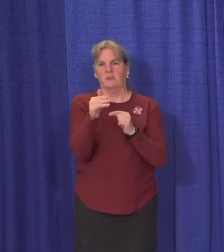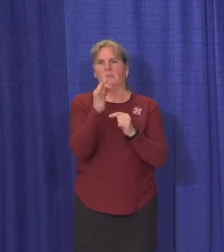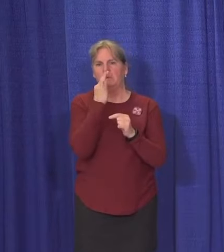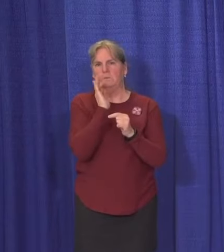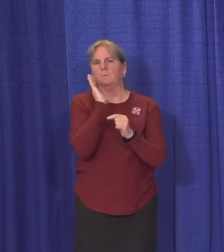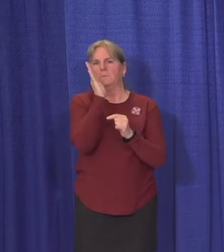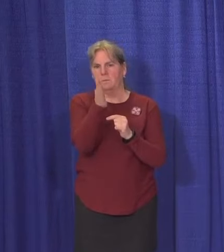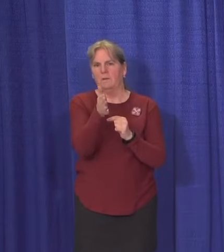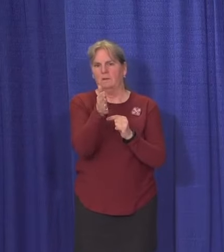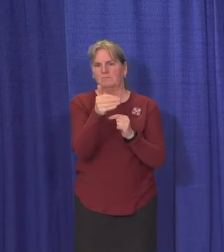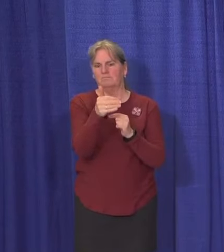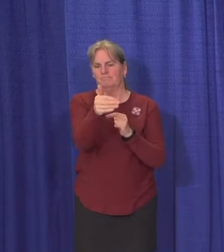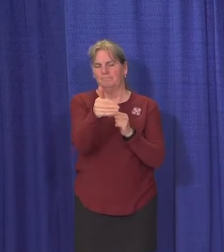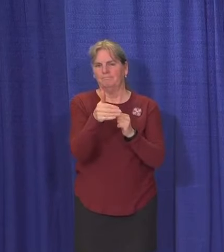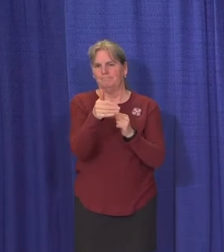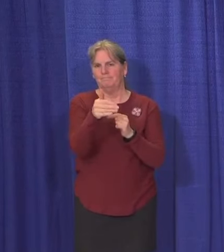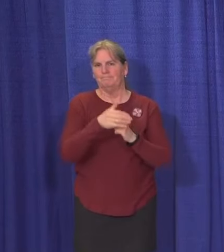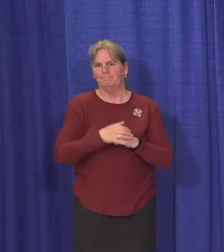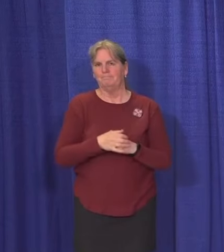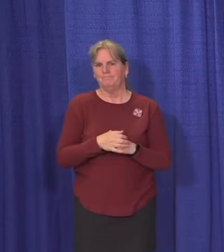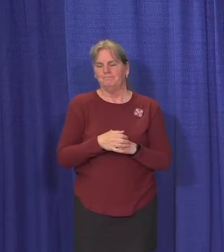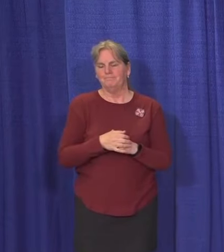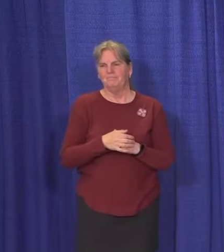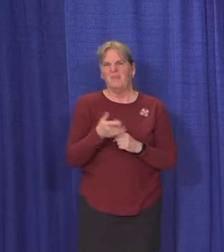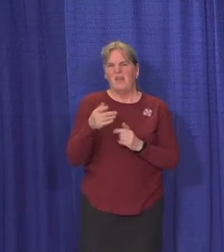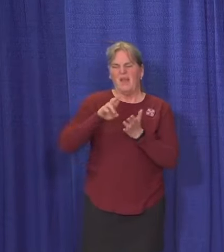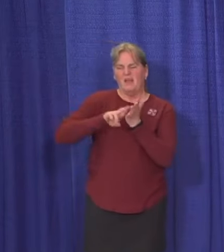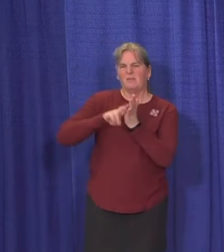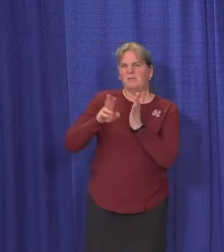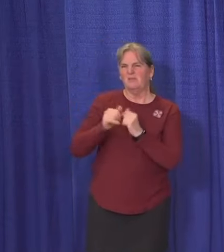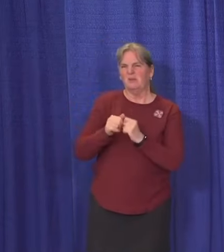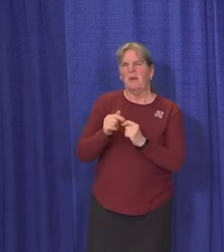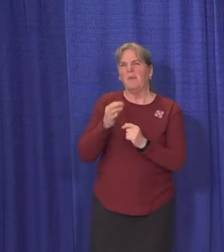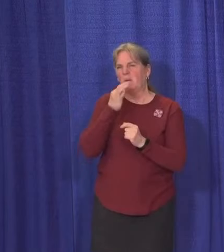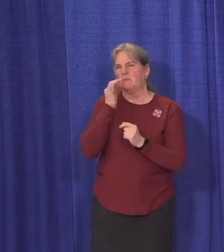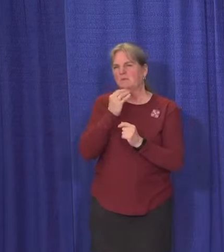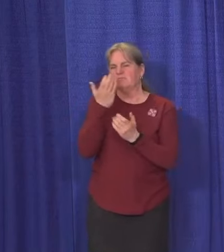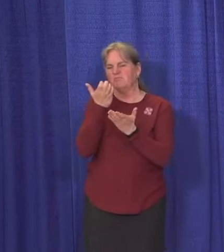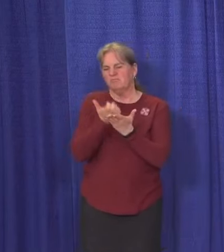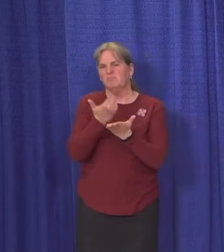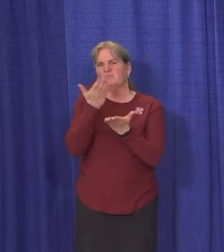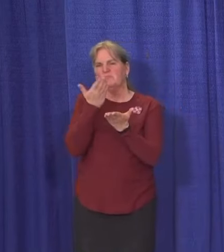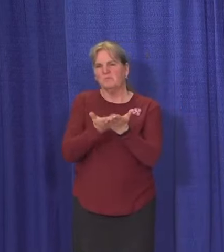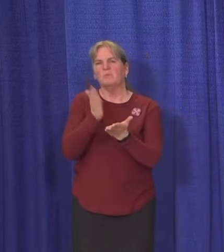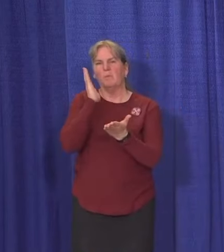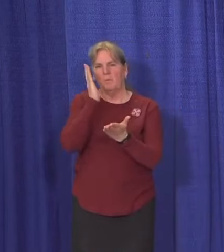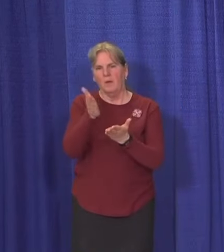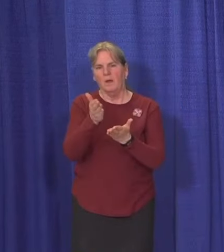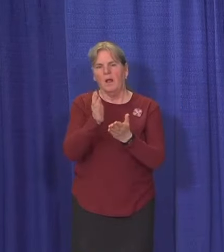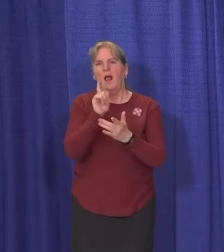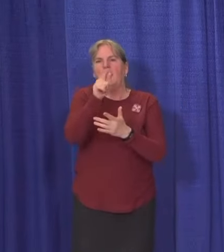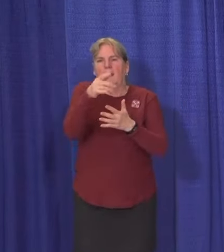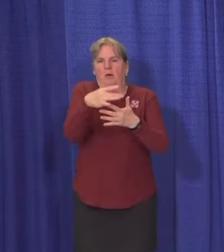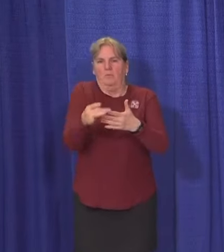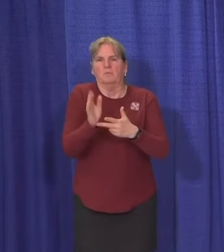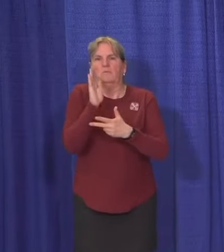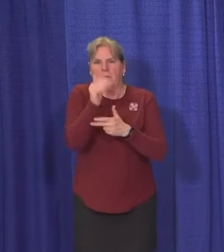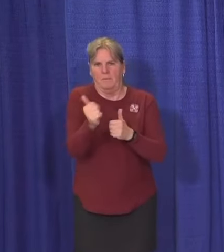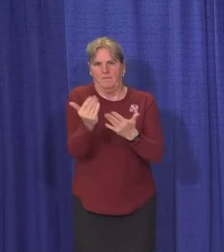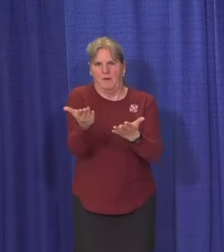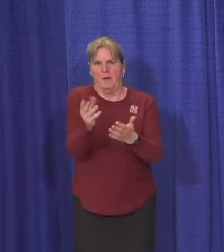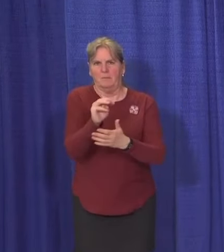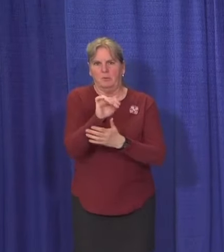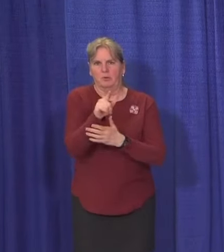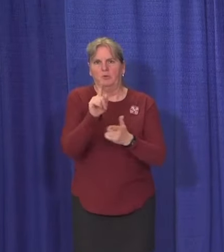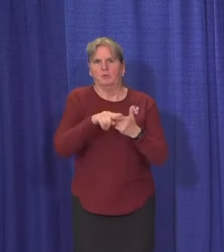and approvals for Moderna based on their trials. So that, I think, as I said, that will become an option later on as well. So,